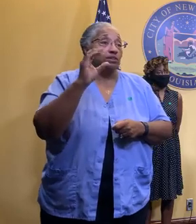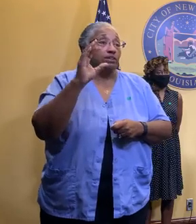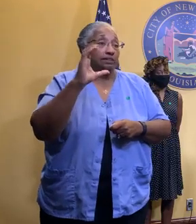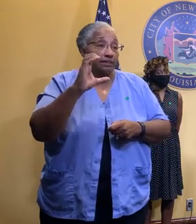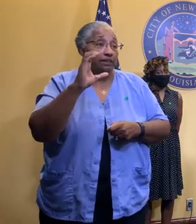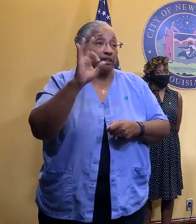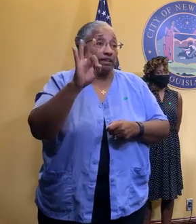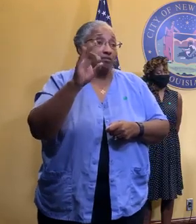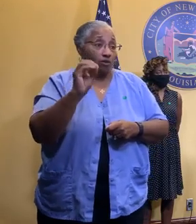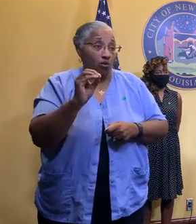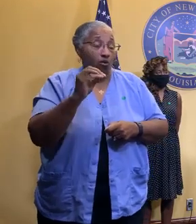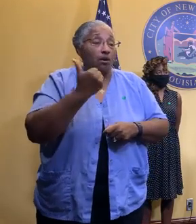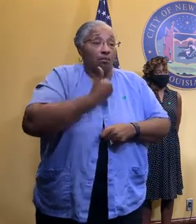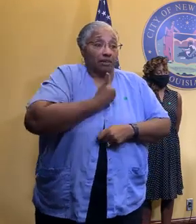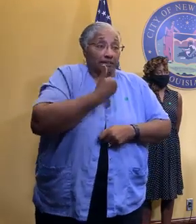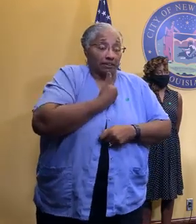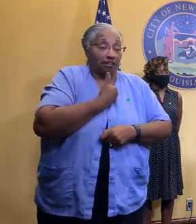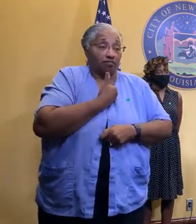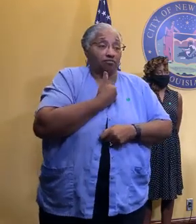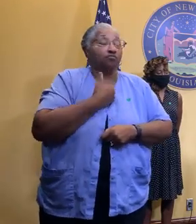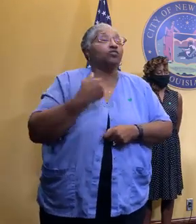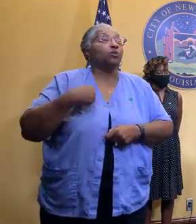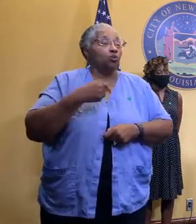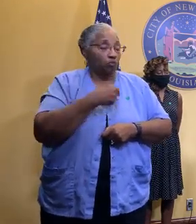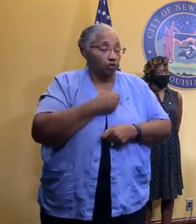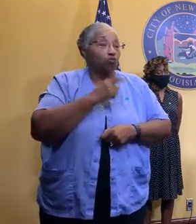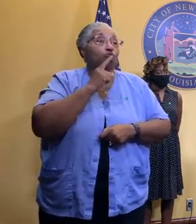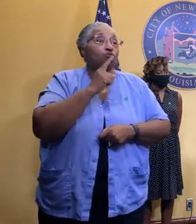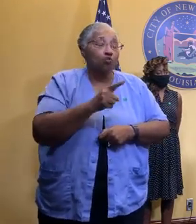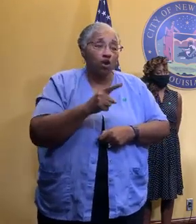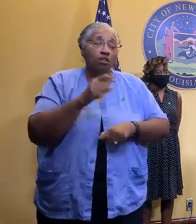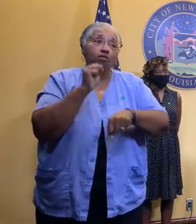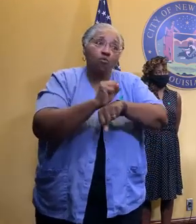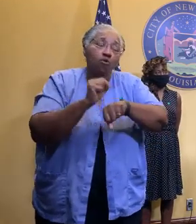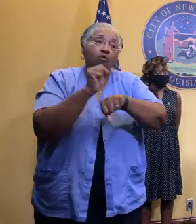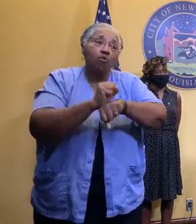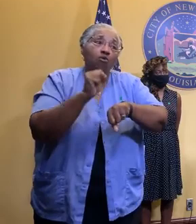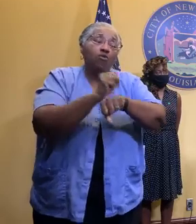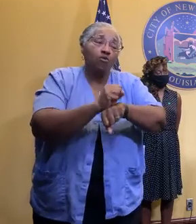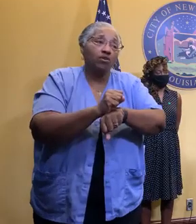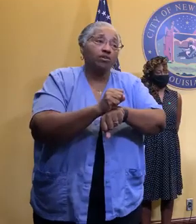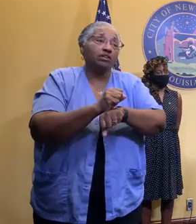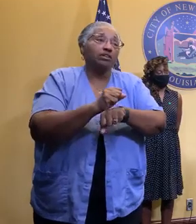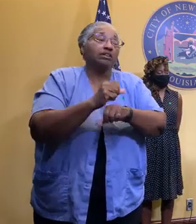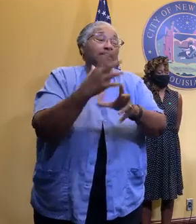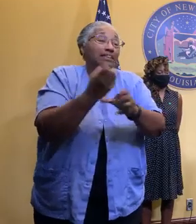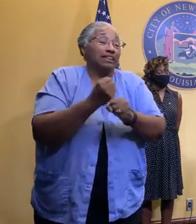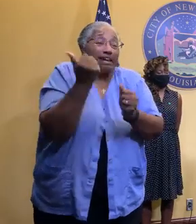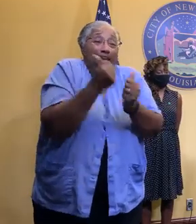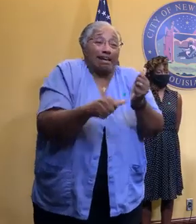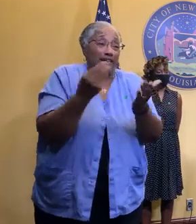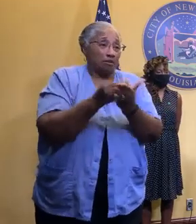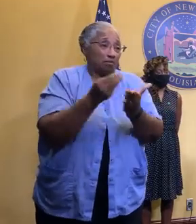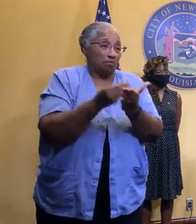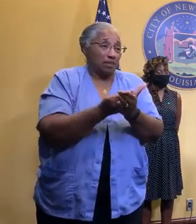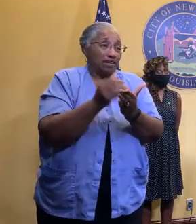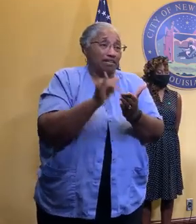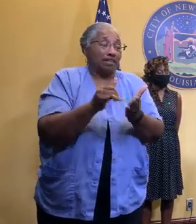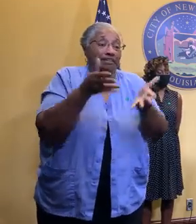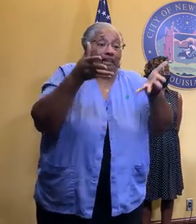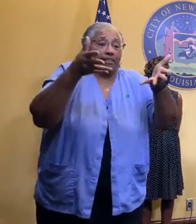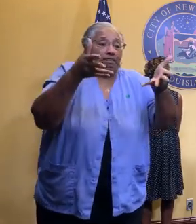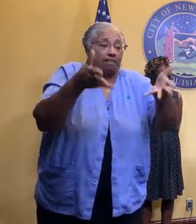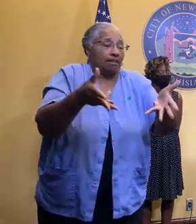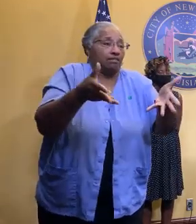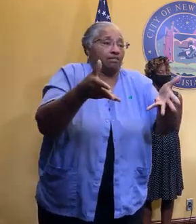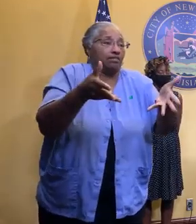did. And that was doubling down on our efforts to get our fair share, get any dollar that's been sitting out there untapped, but that belongs